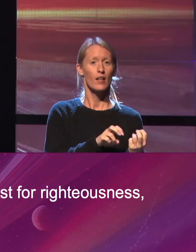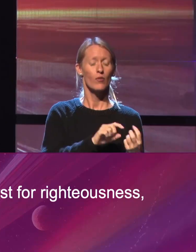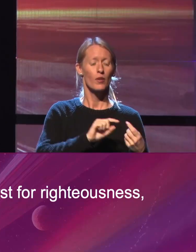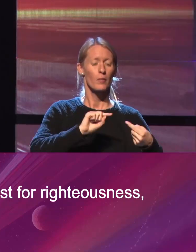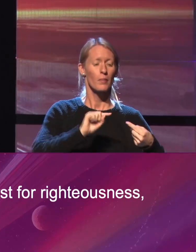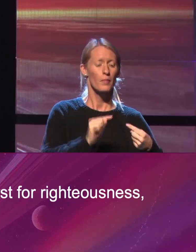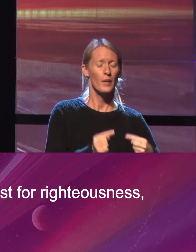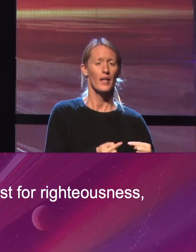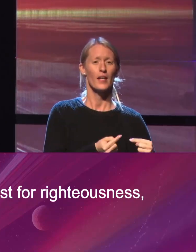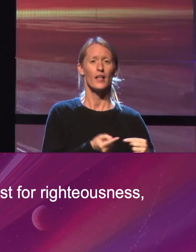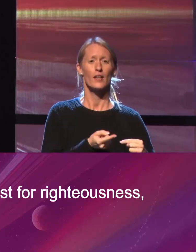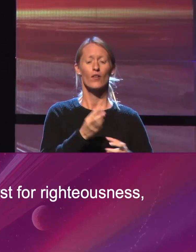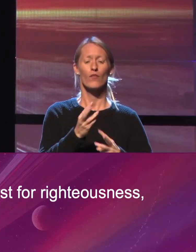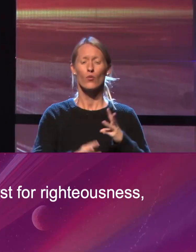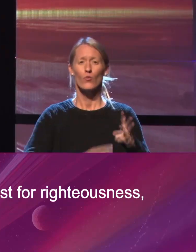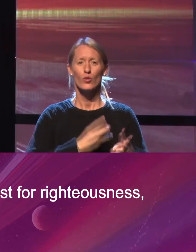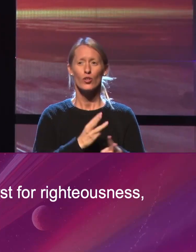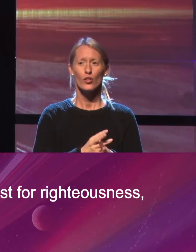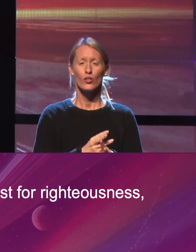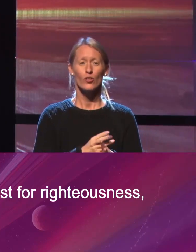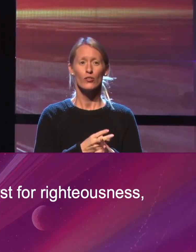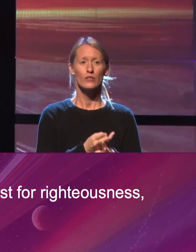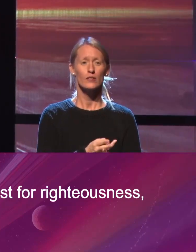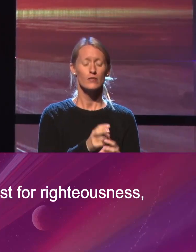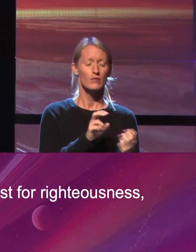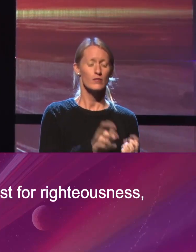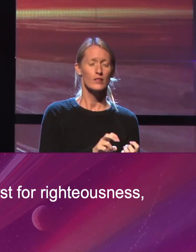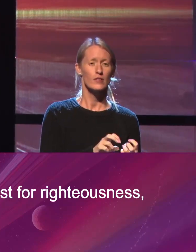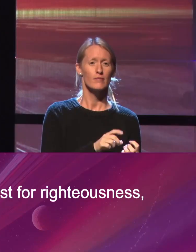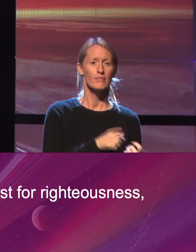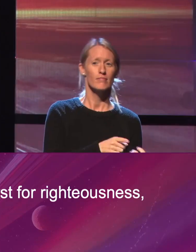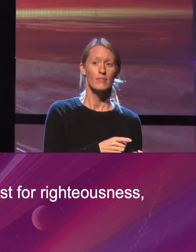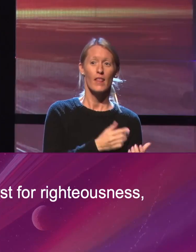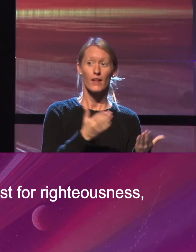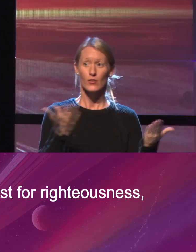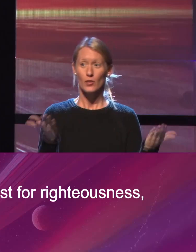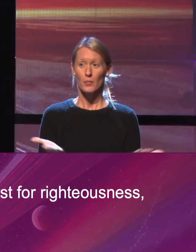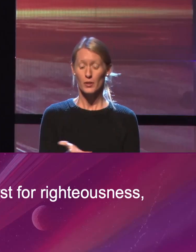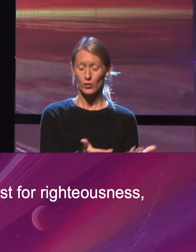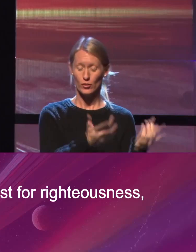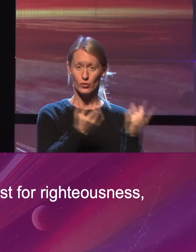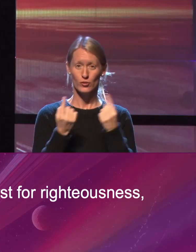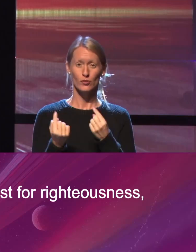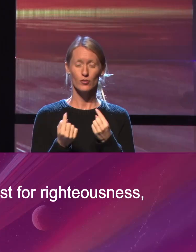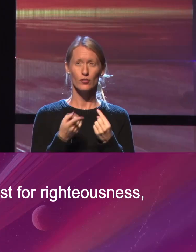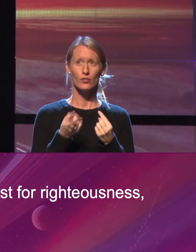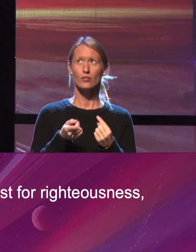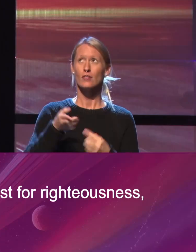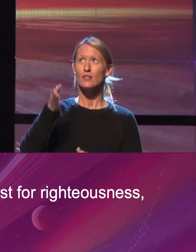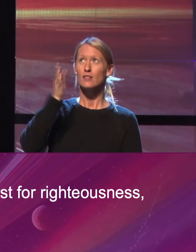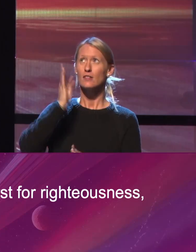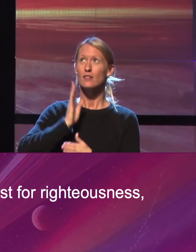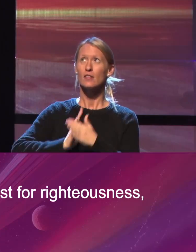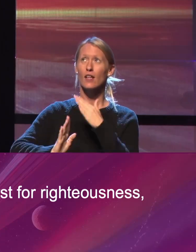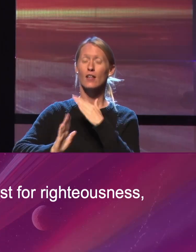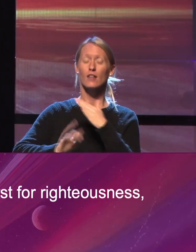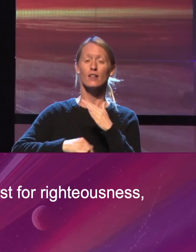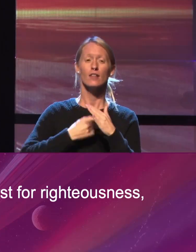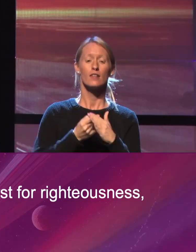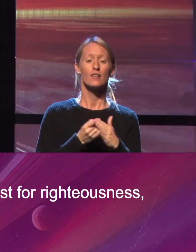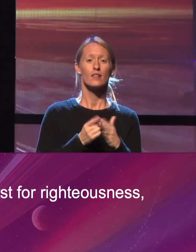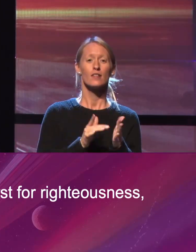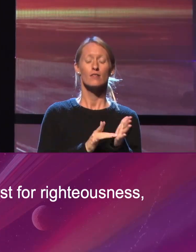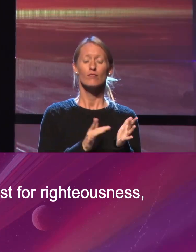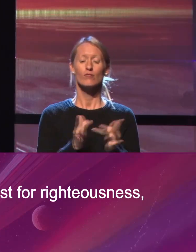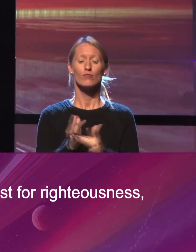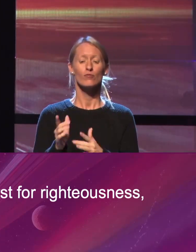here and you're re-engaging and you're thinking about God and the divine and faith and life, and I think it is possible. It